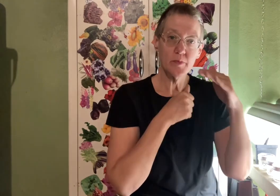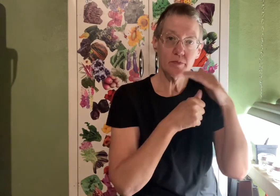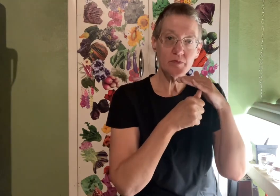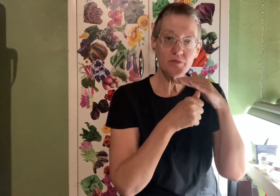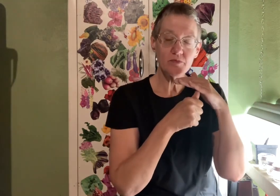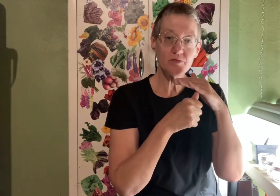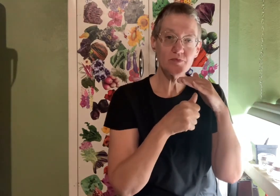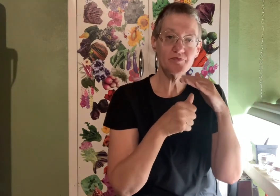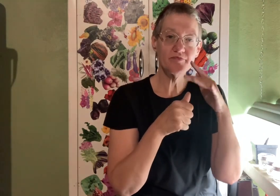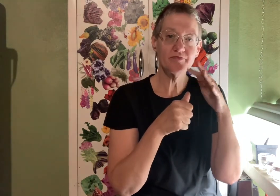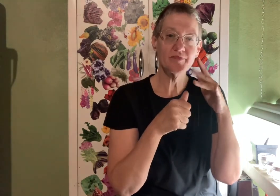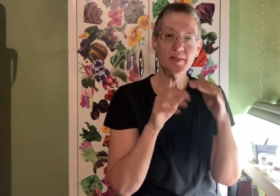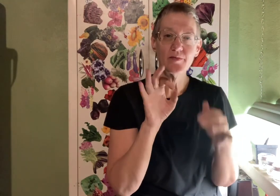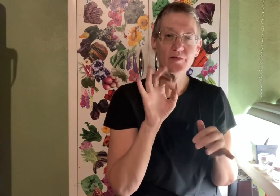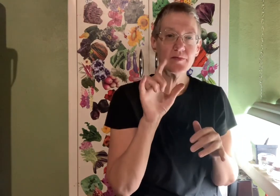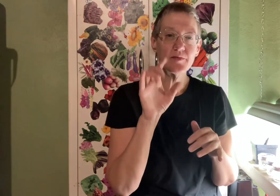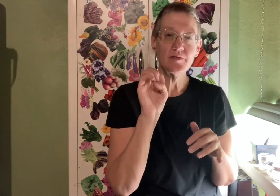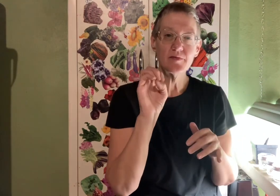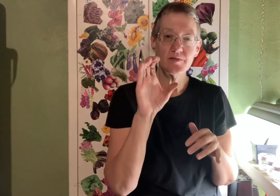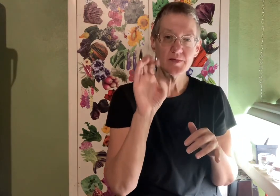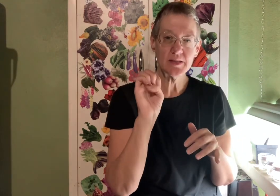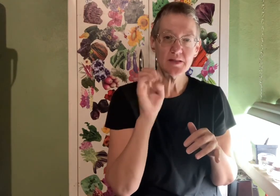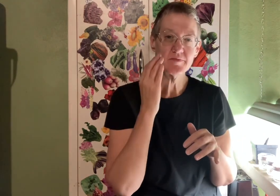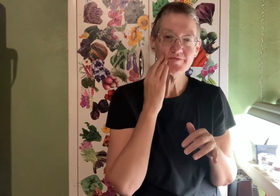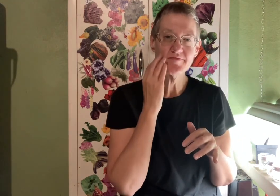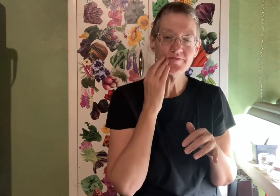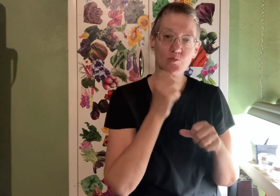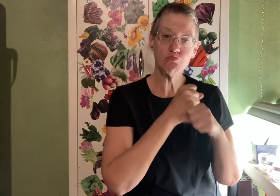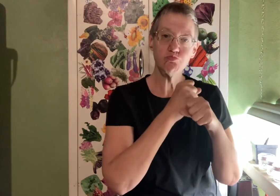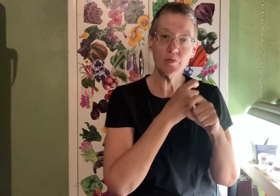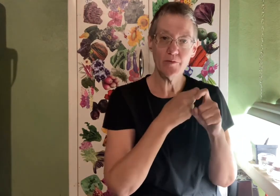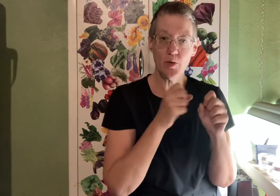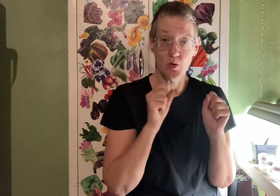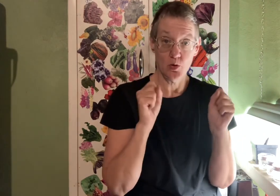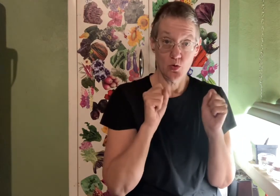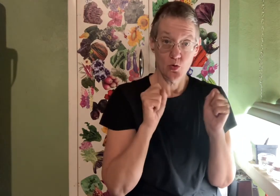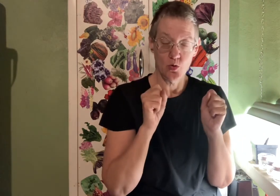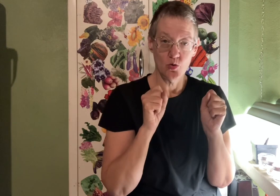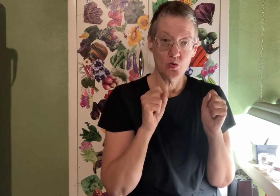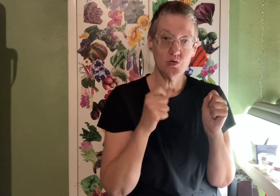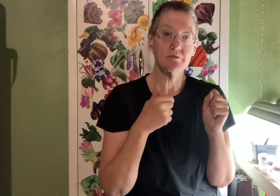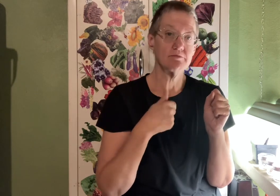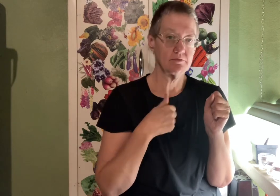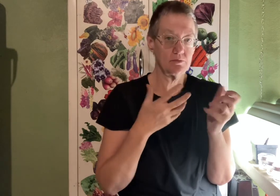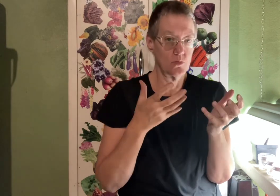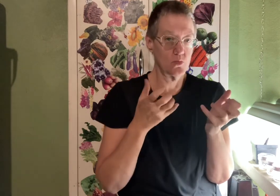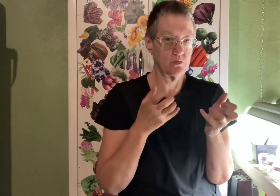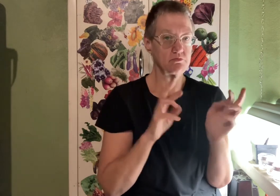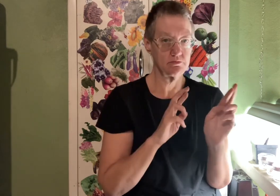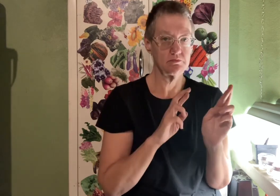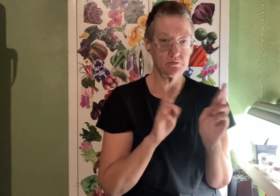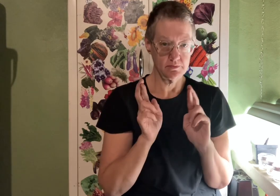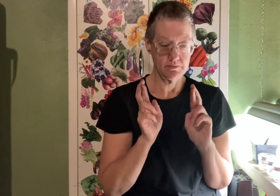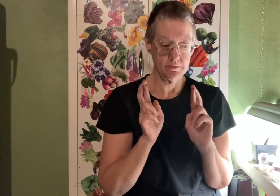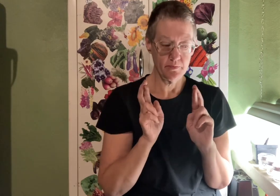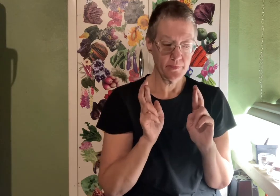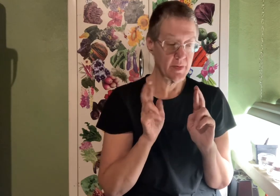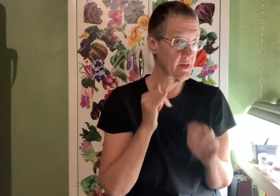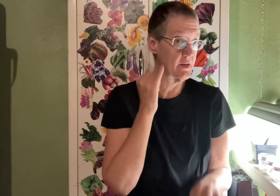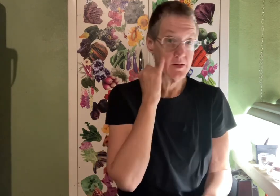I will be covering it with a low tunnel fleece, protects it from the cold. So I want to be